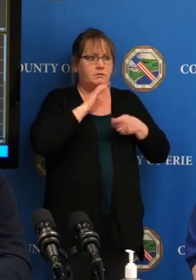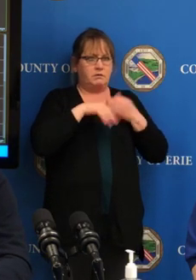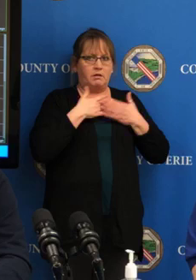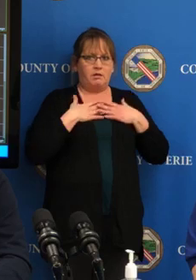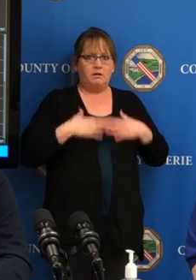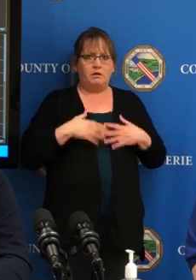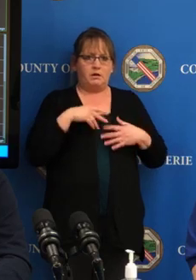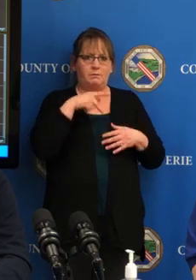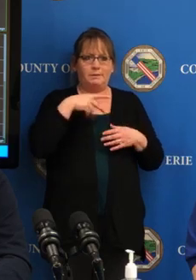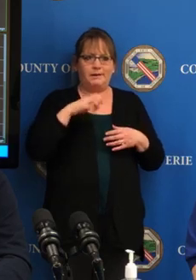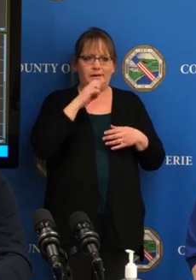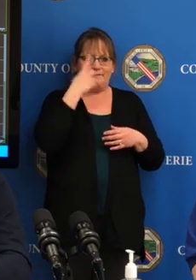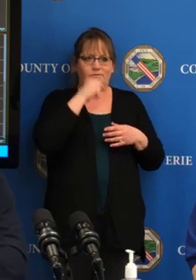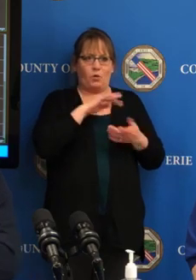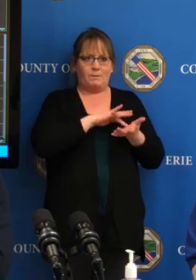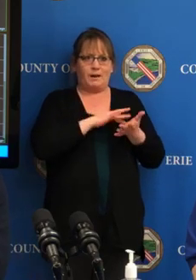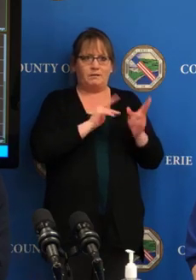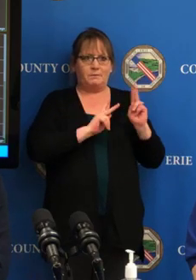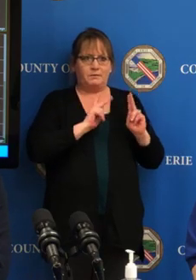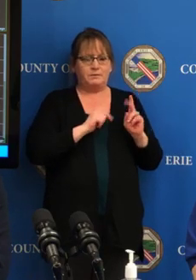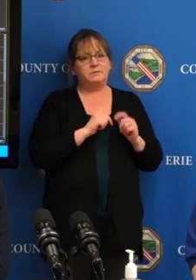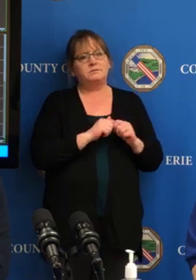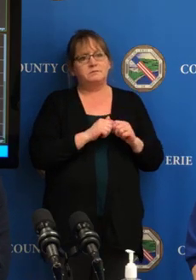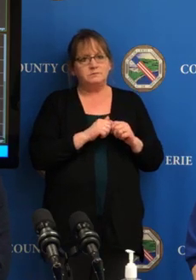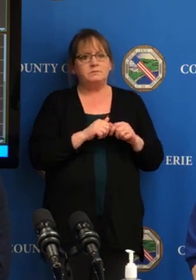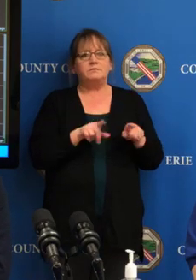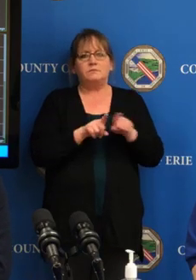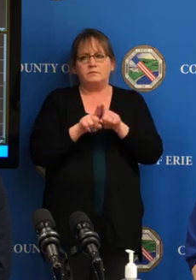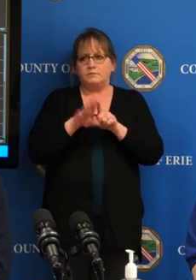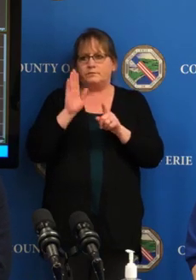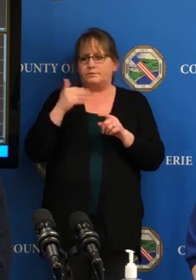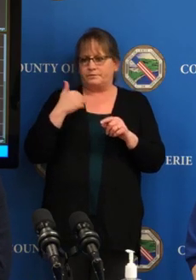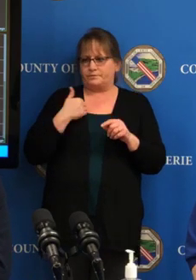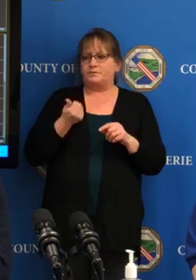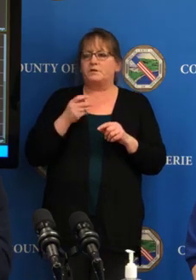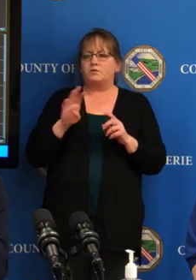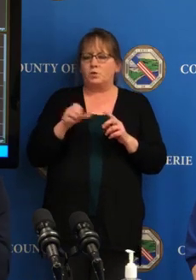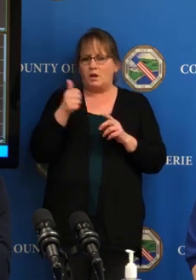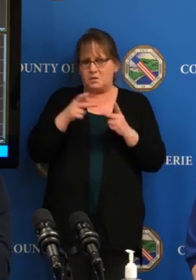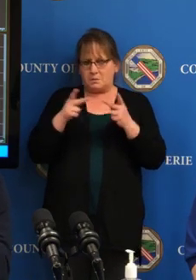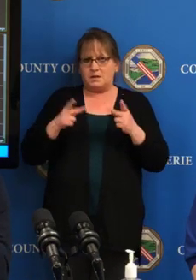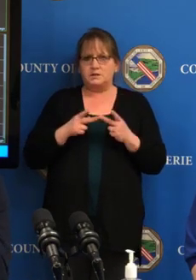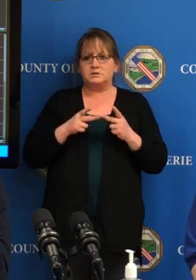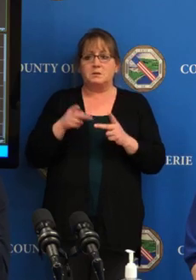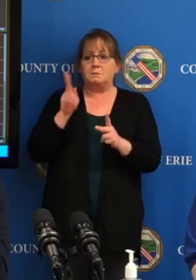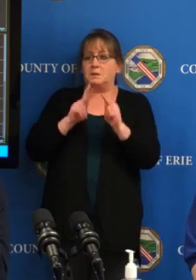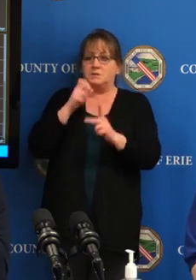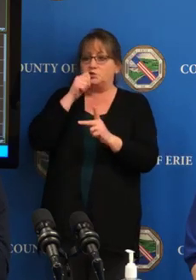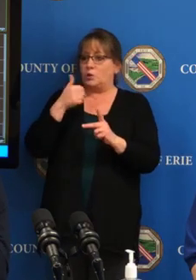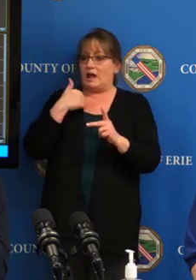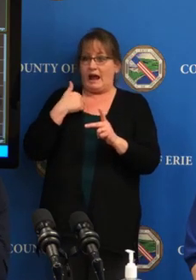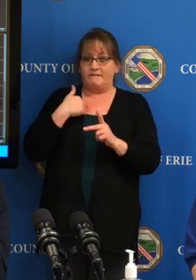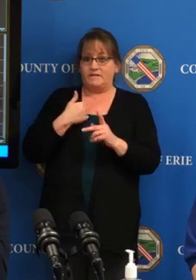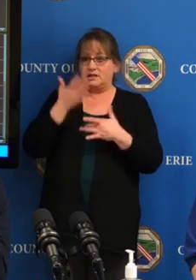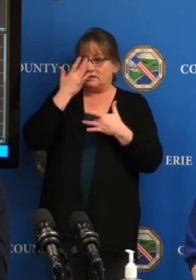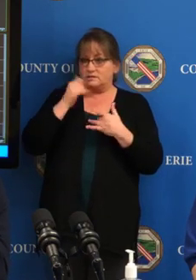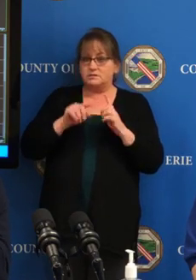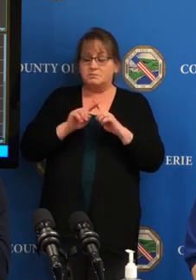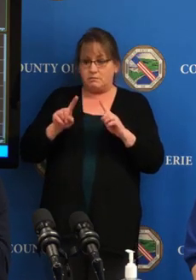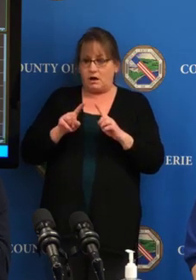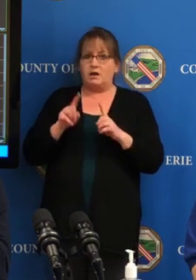professionals. So we're looking at that. We also have a couple other sites that we're identifying for people who do not have the illness but need